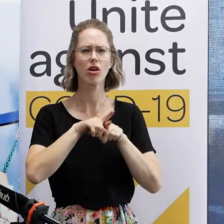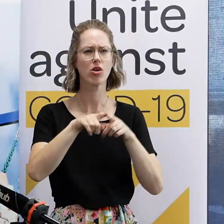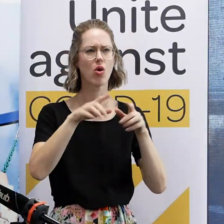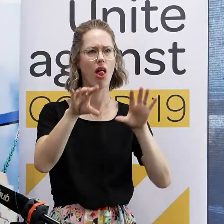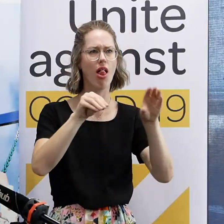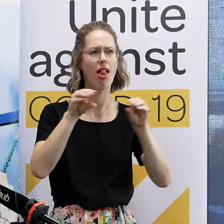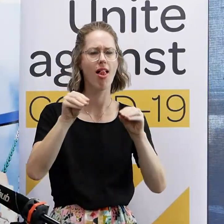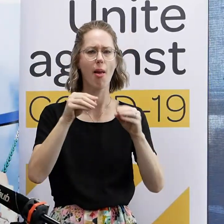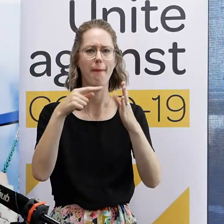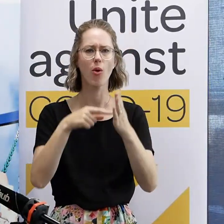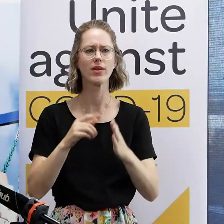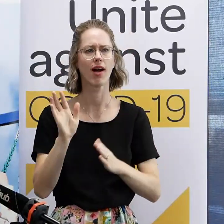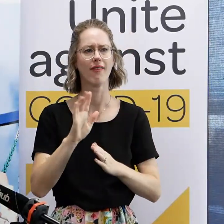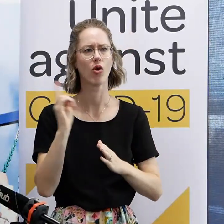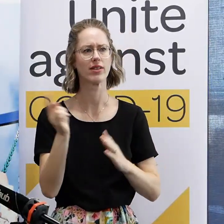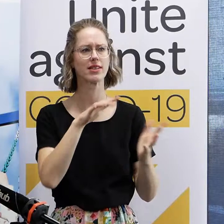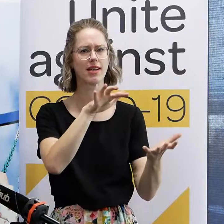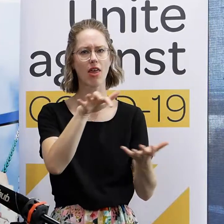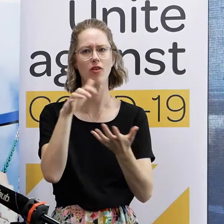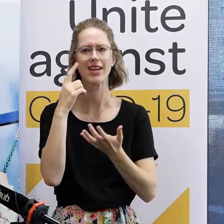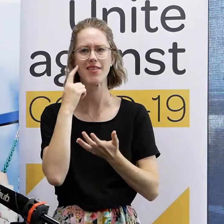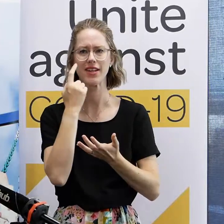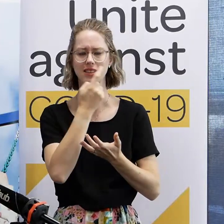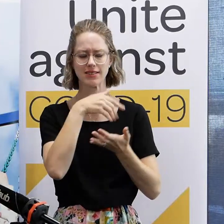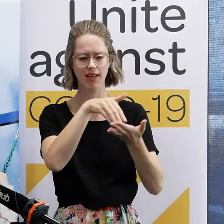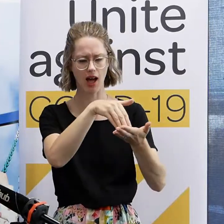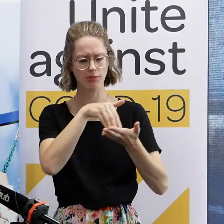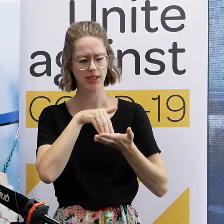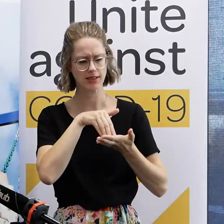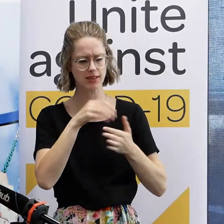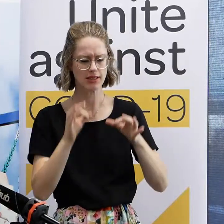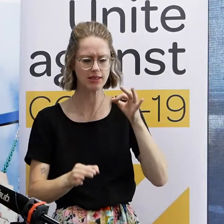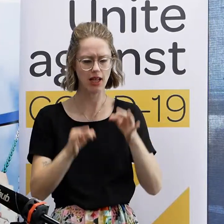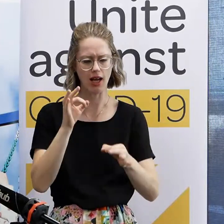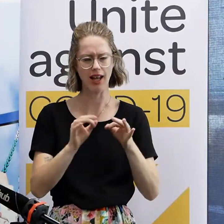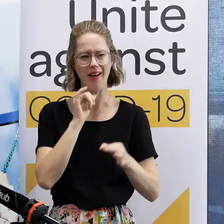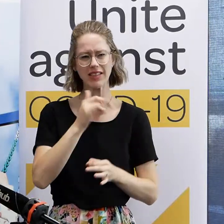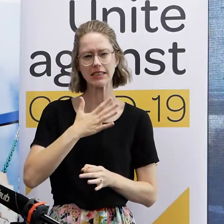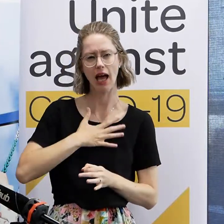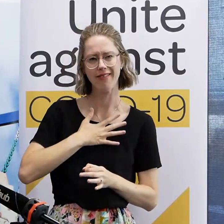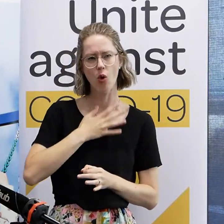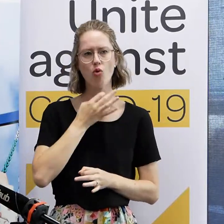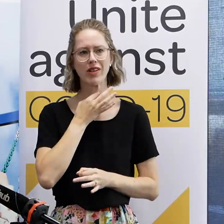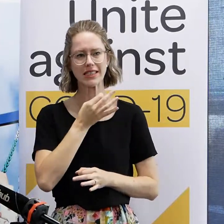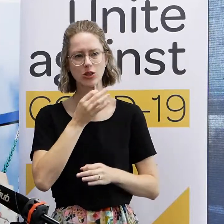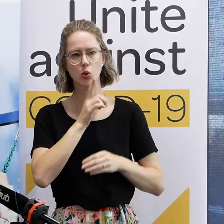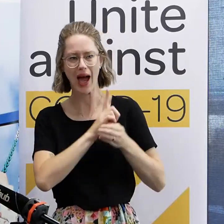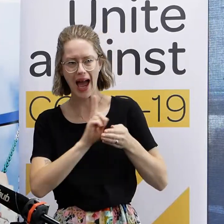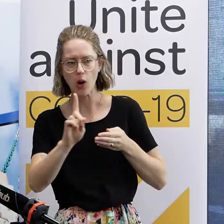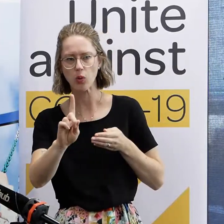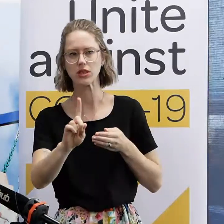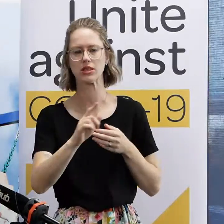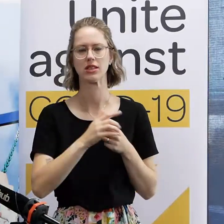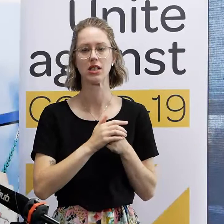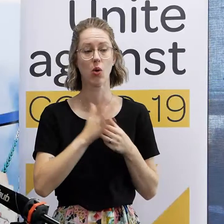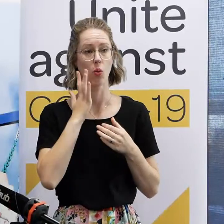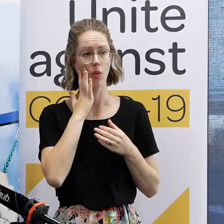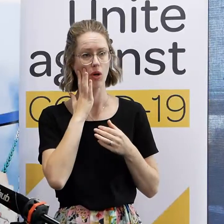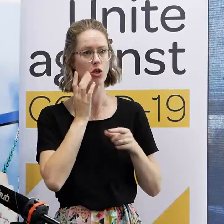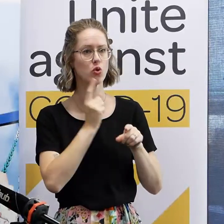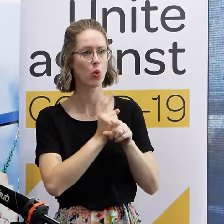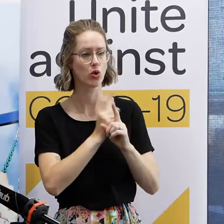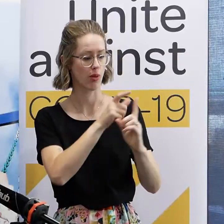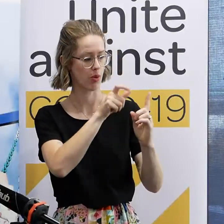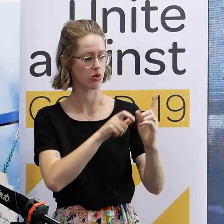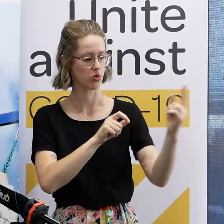points. It's about, for us, gathering the evidence that allows us to make the determination. So we engage with the returnee,